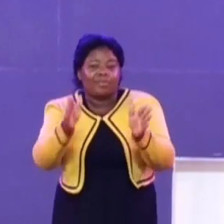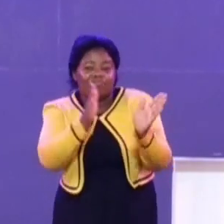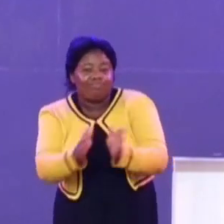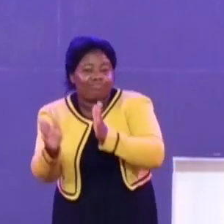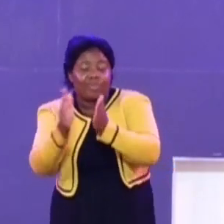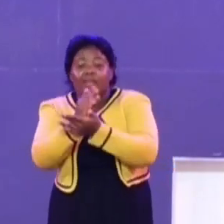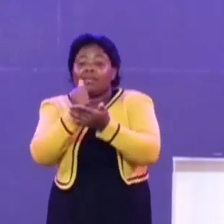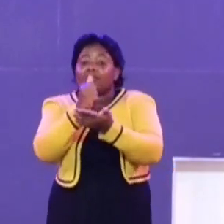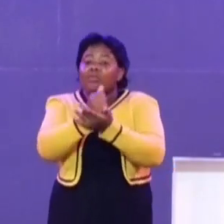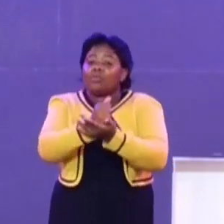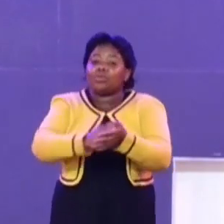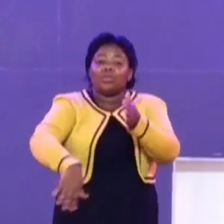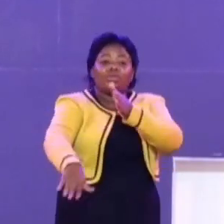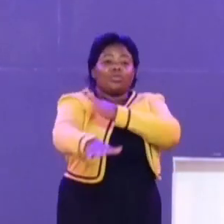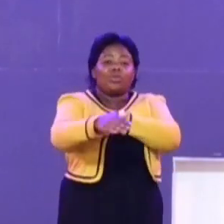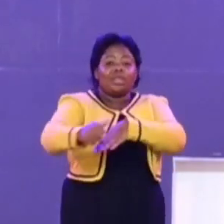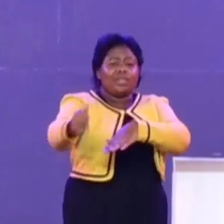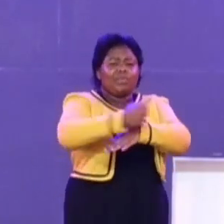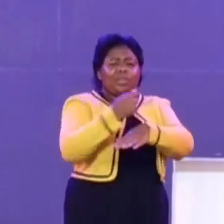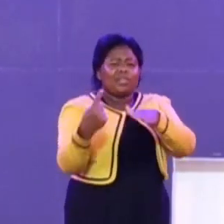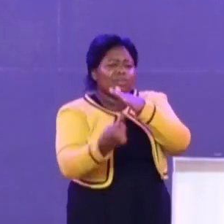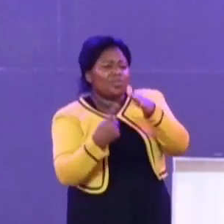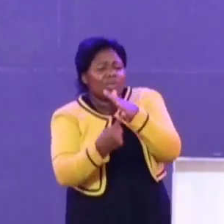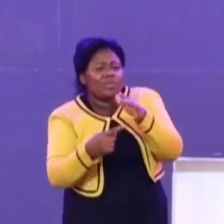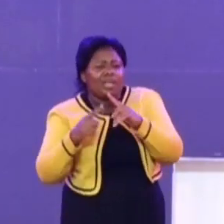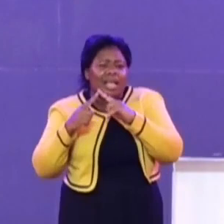There are